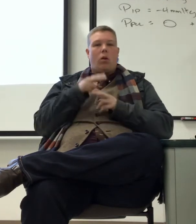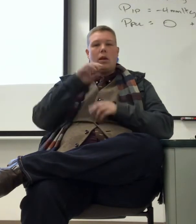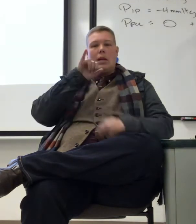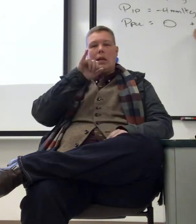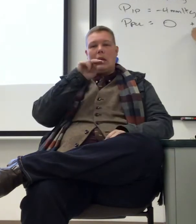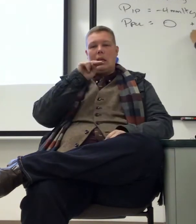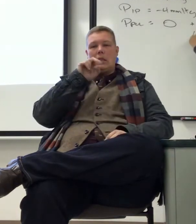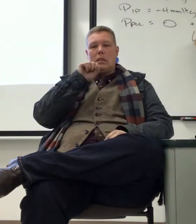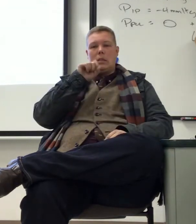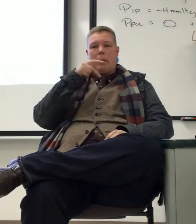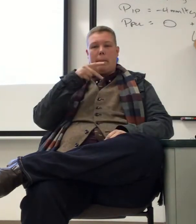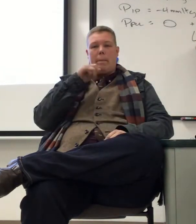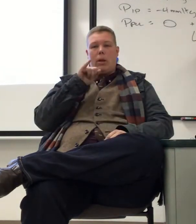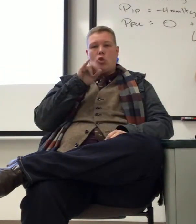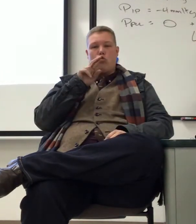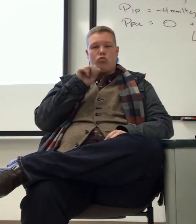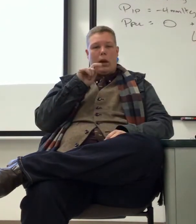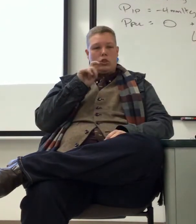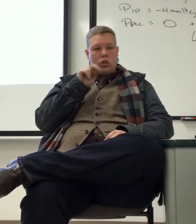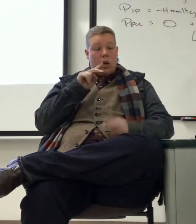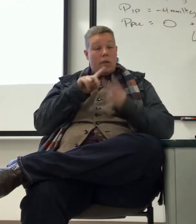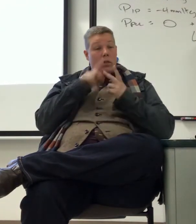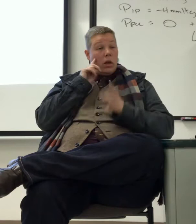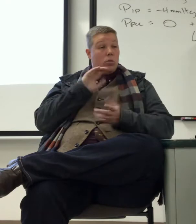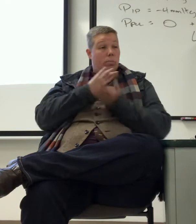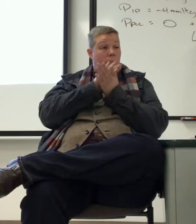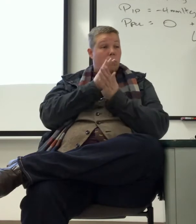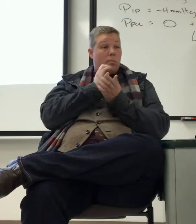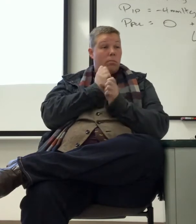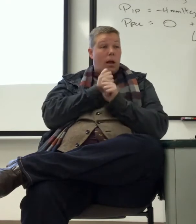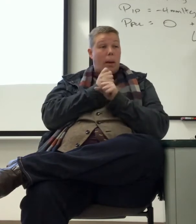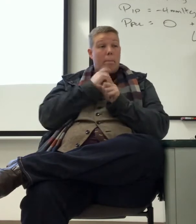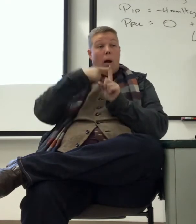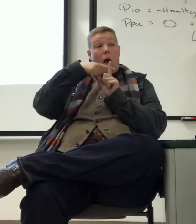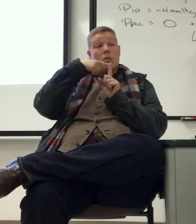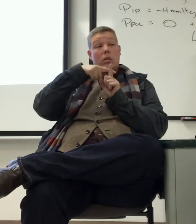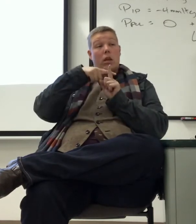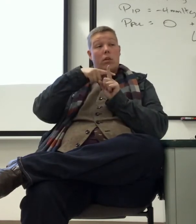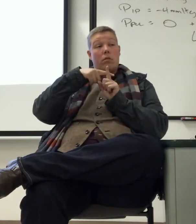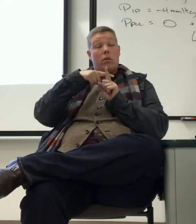you create a positive pressure with respect to the atmosphere, air flows out.